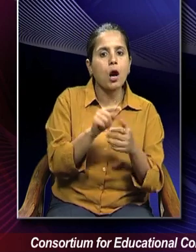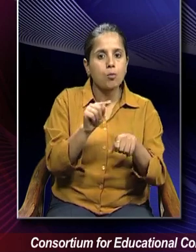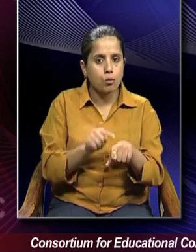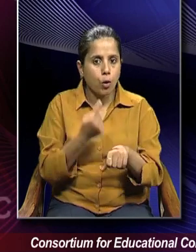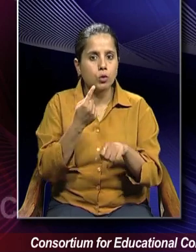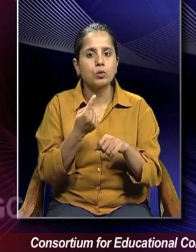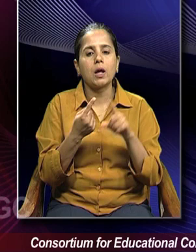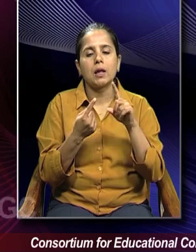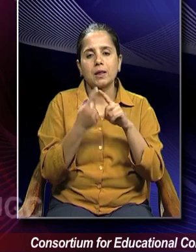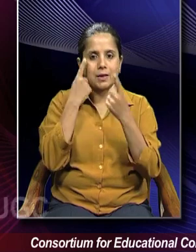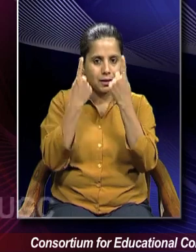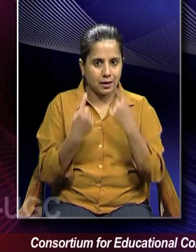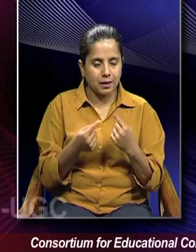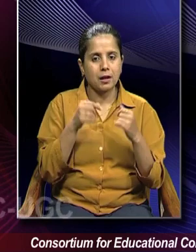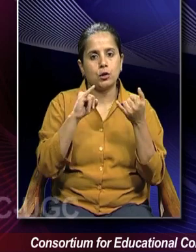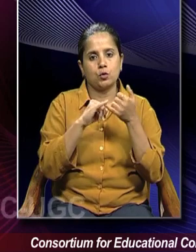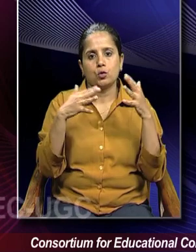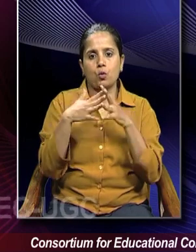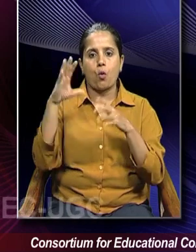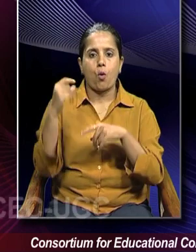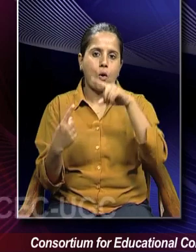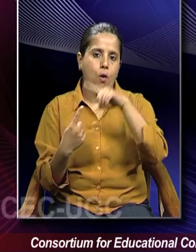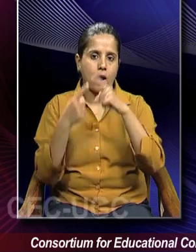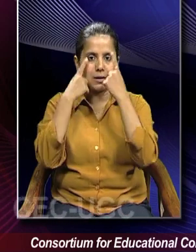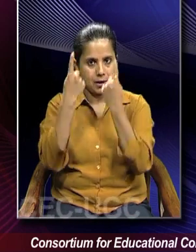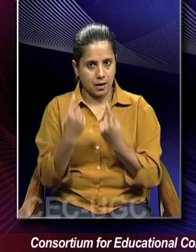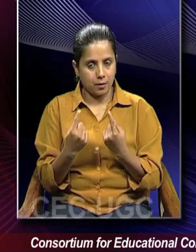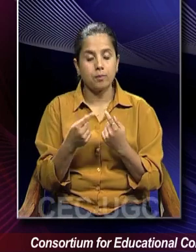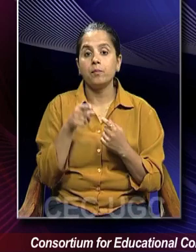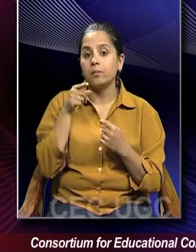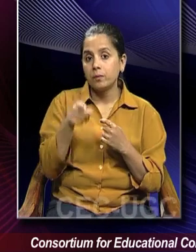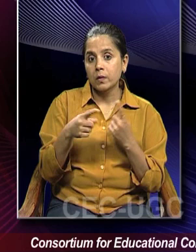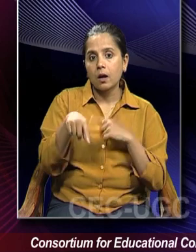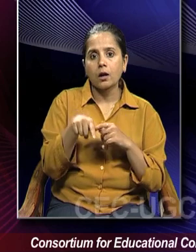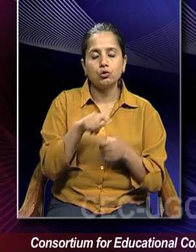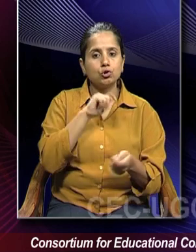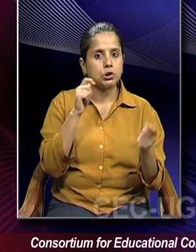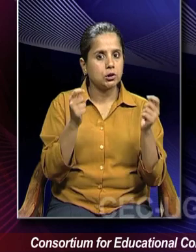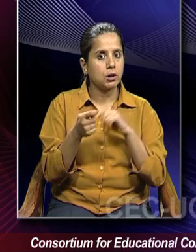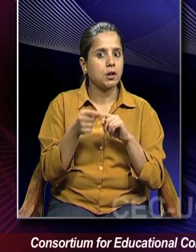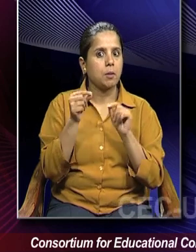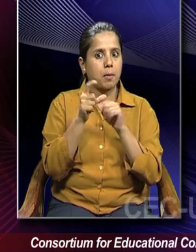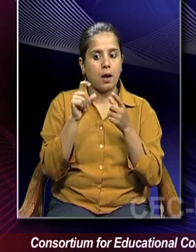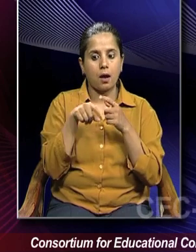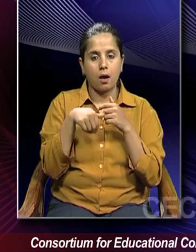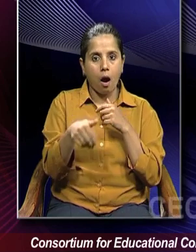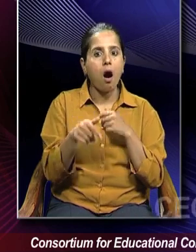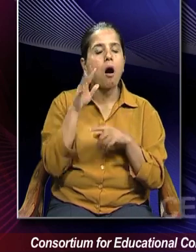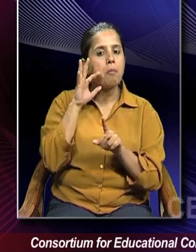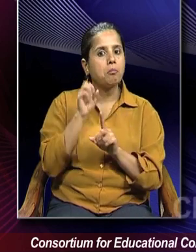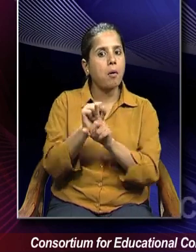opportunities and threats analysis. In this SPOT analysis, the pace of change is getting due recognition